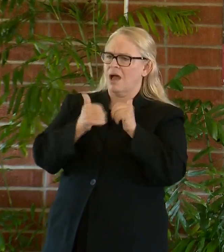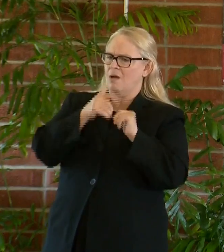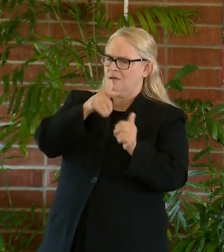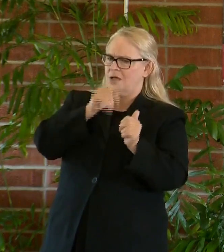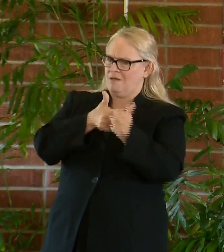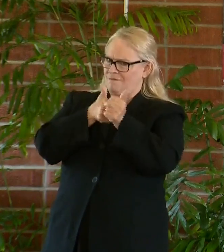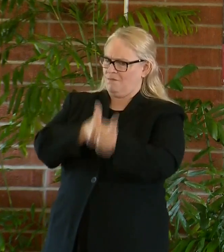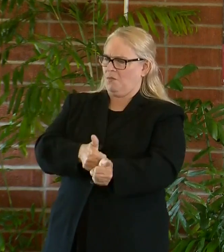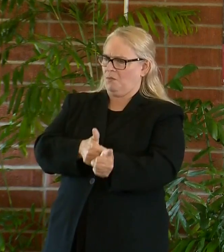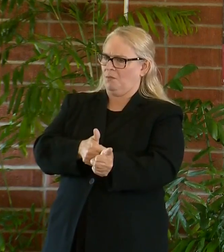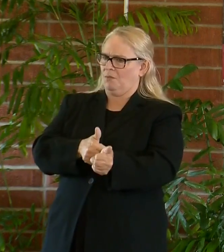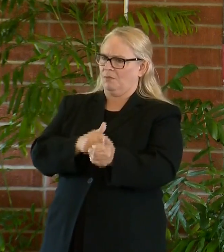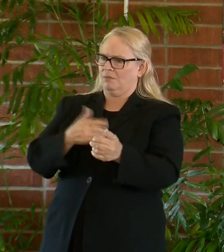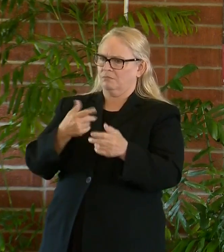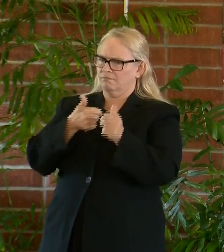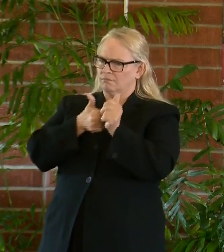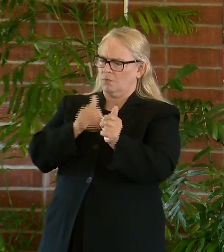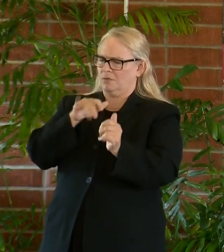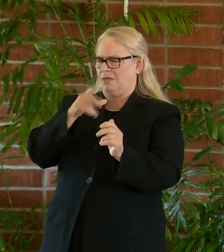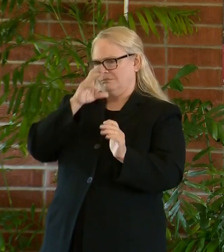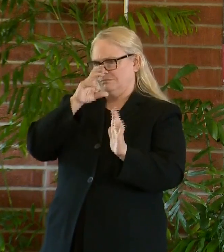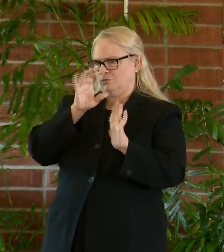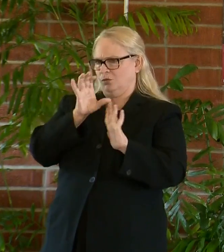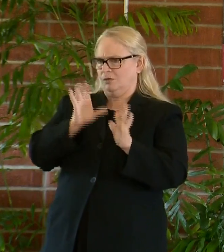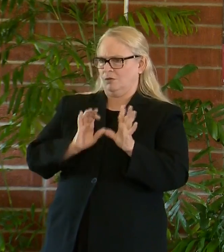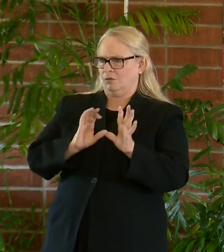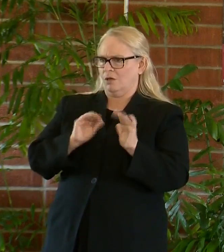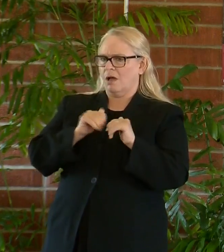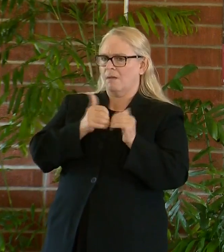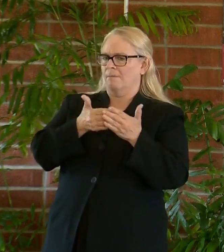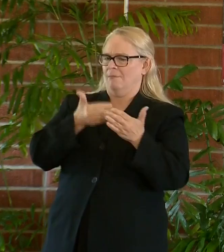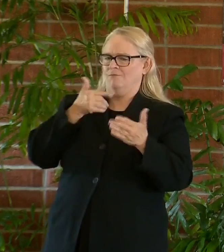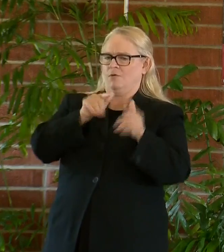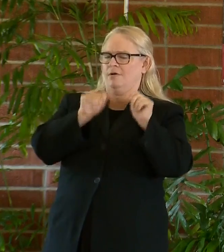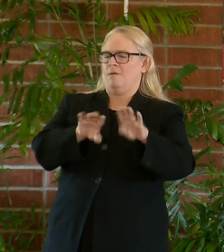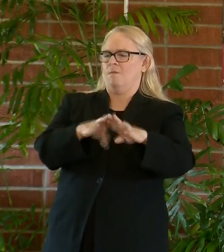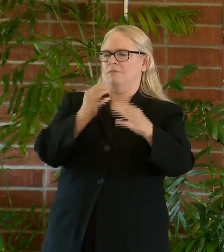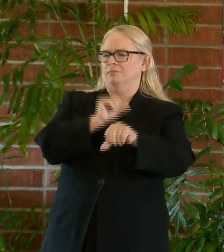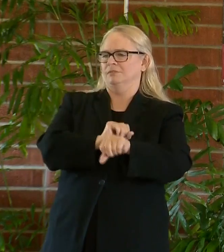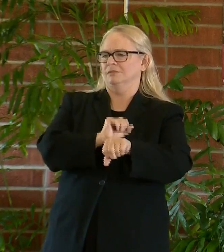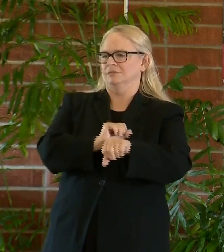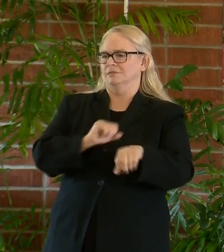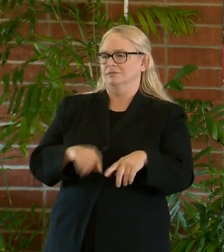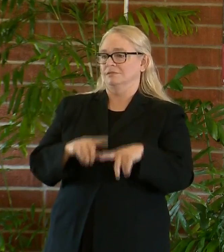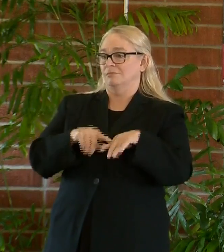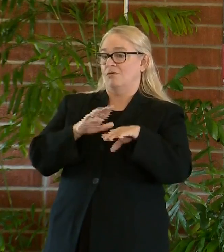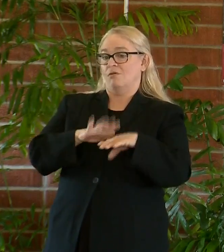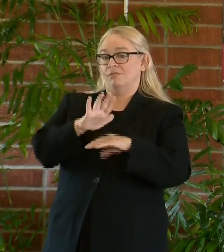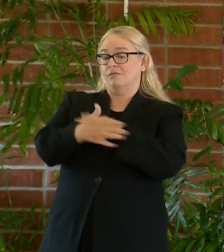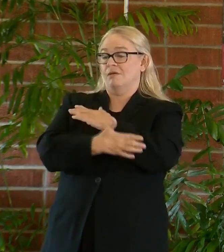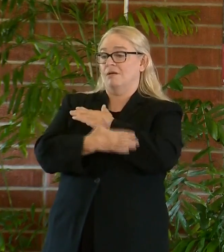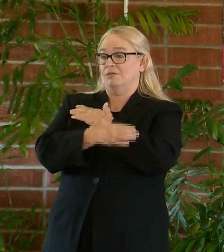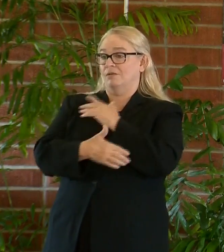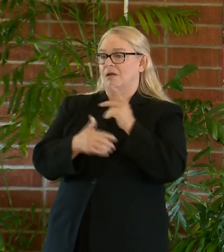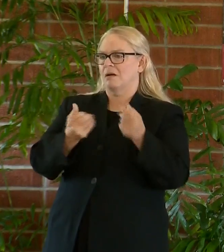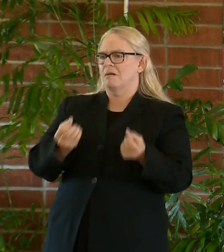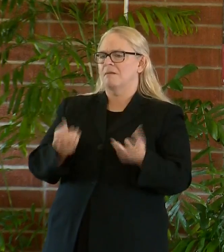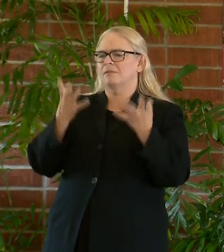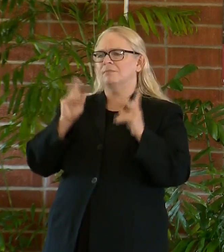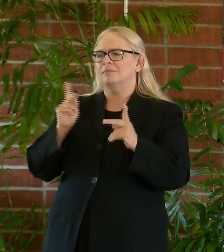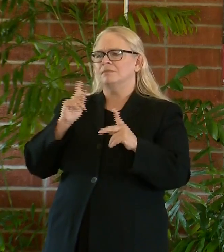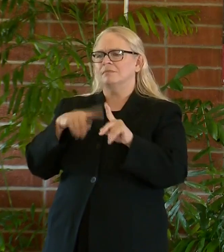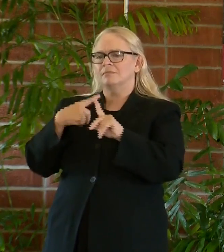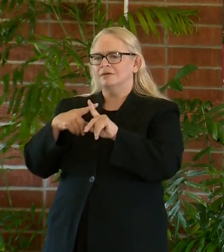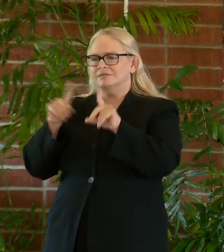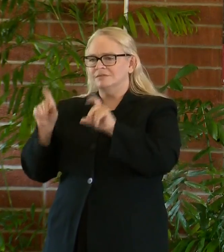use to monitor, that's a dashboard as it relates to positivity rates, relates to ICUs, hospital capacity, relates